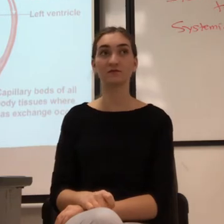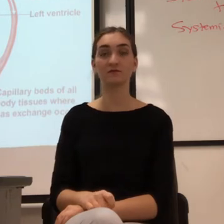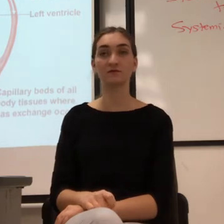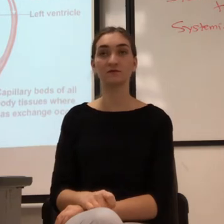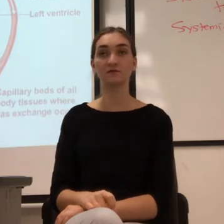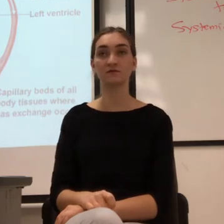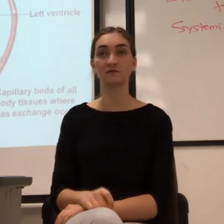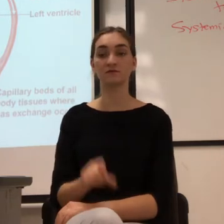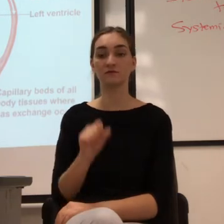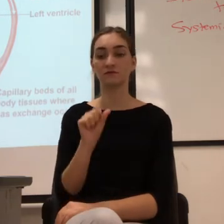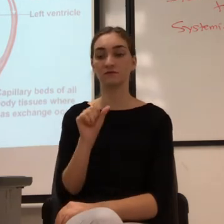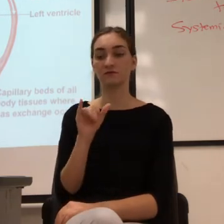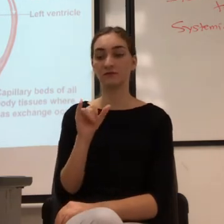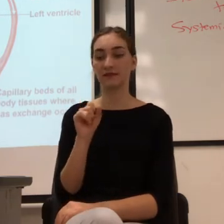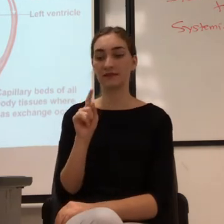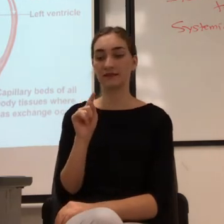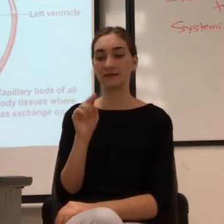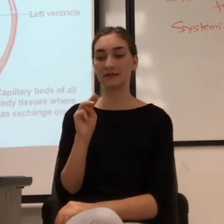The systemic capillaries